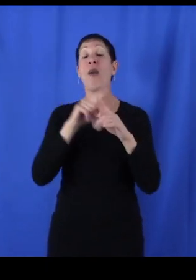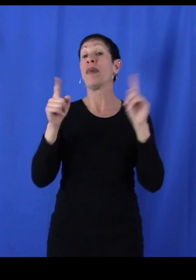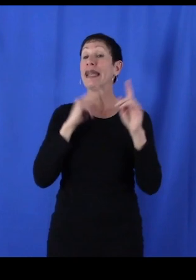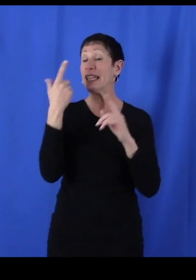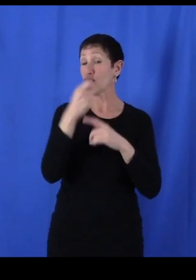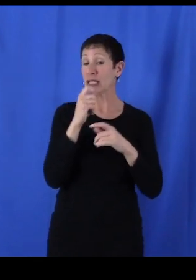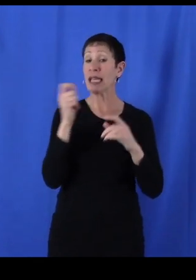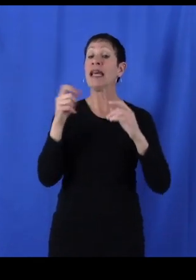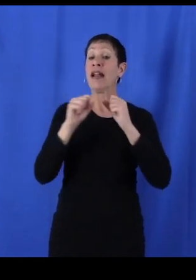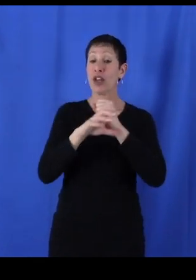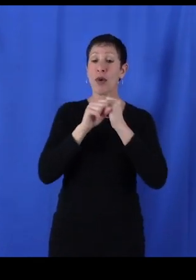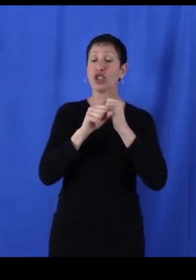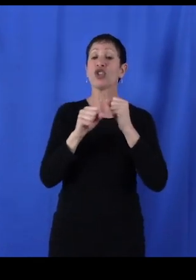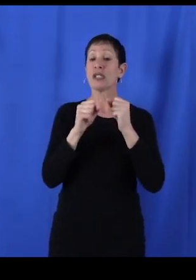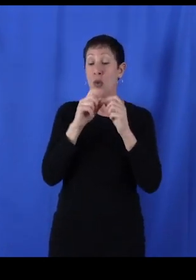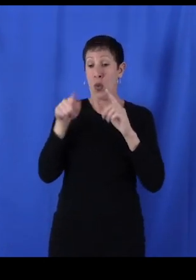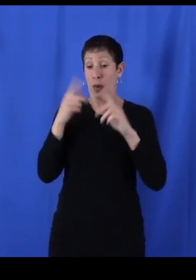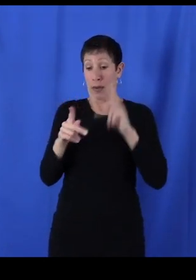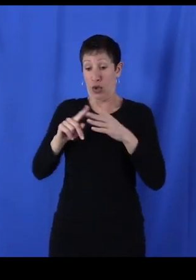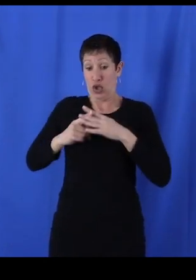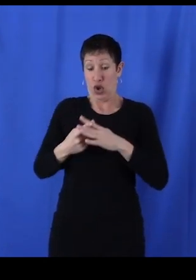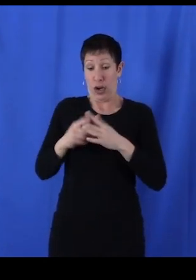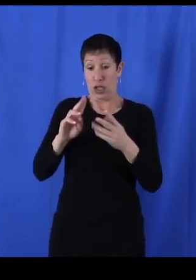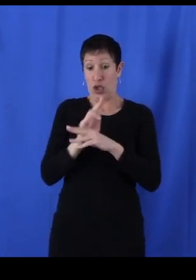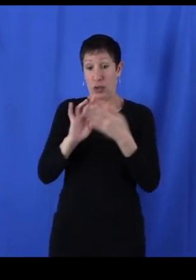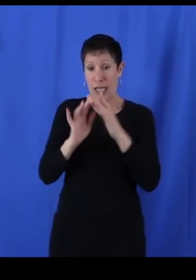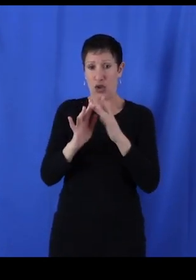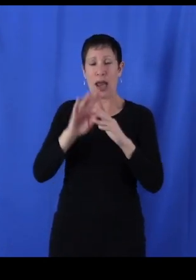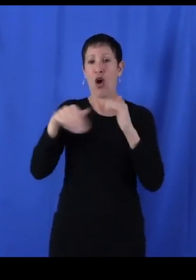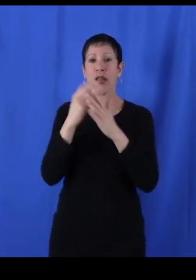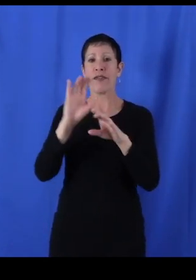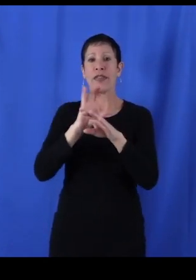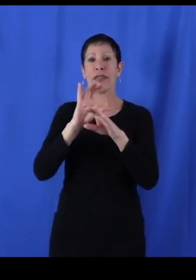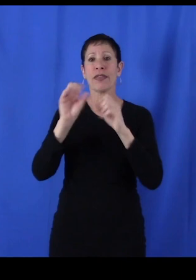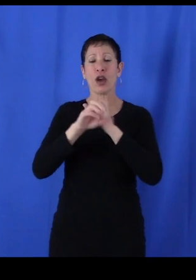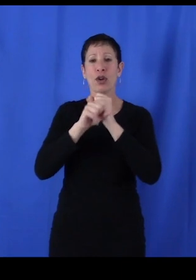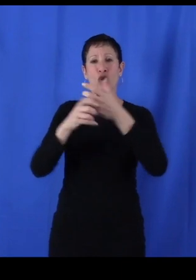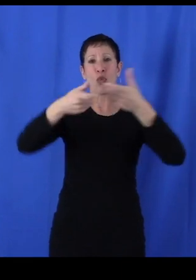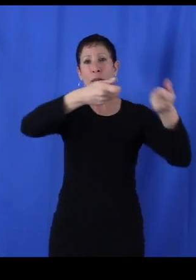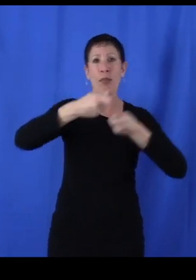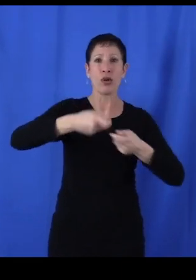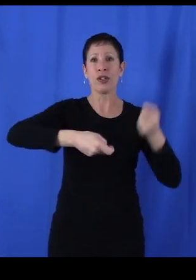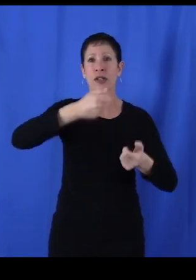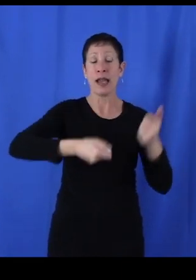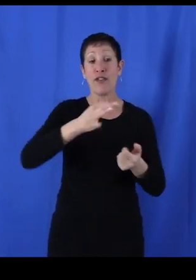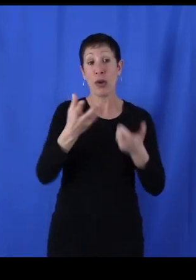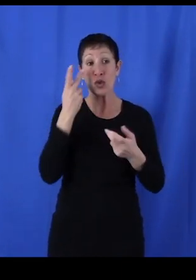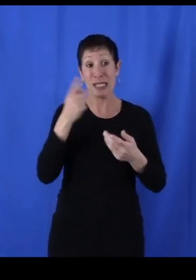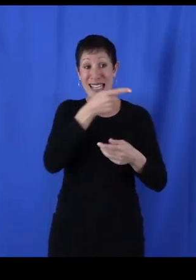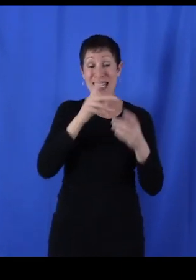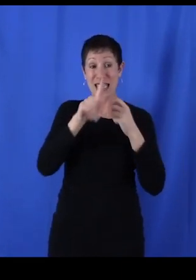were actually pulled from the US market as soon as people started using the internet. Instead, you had to go